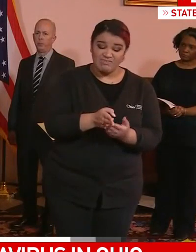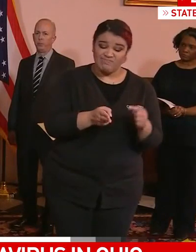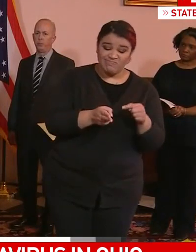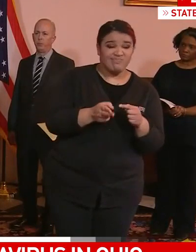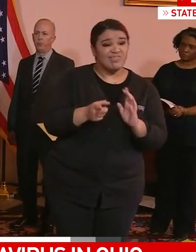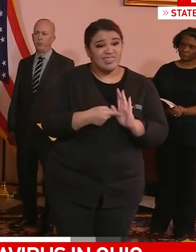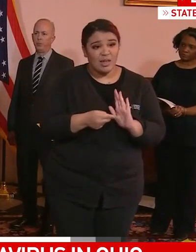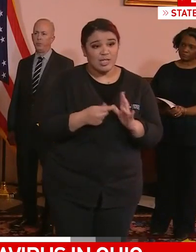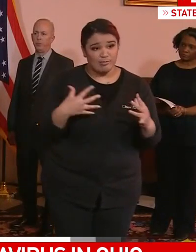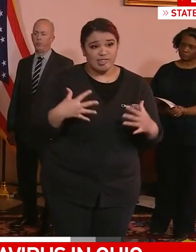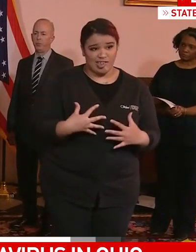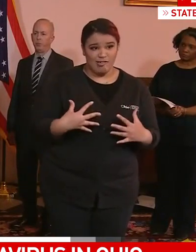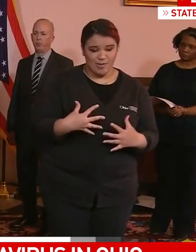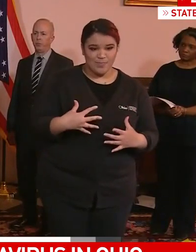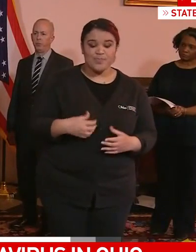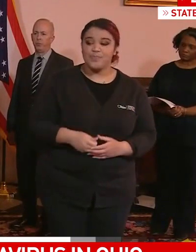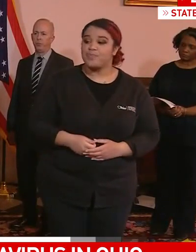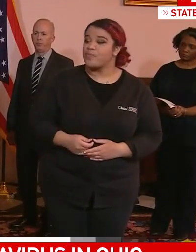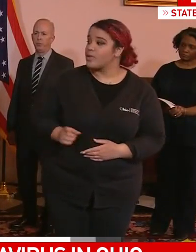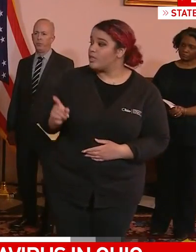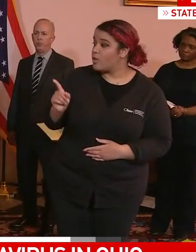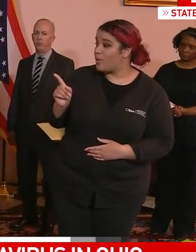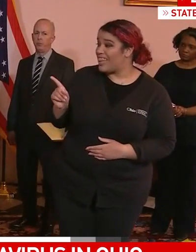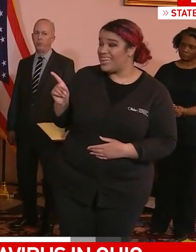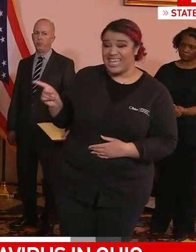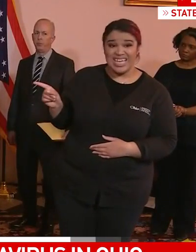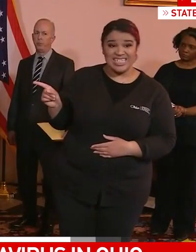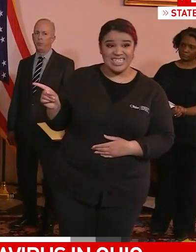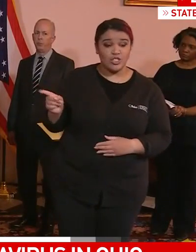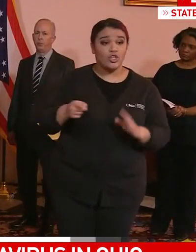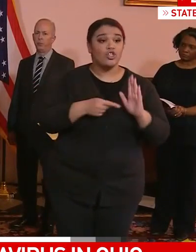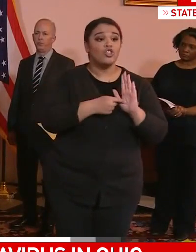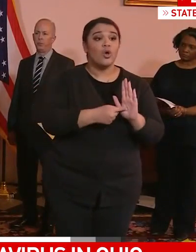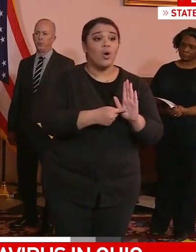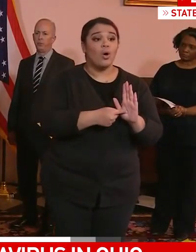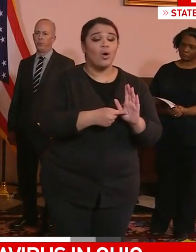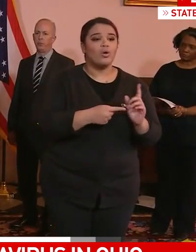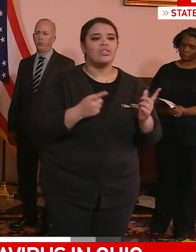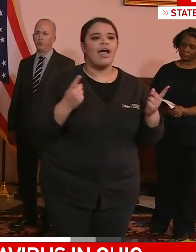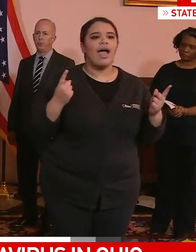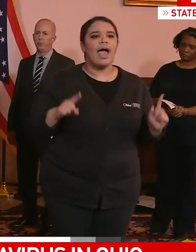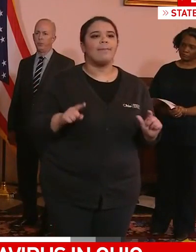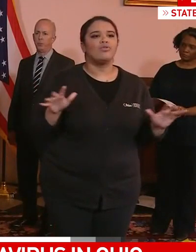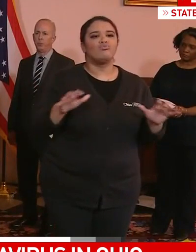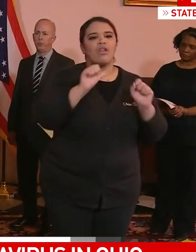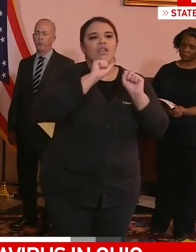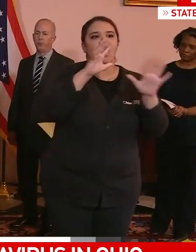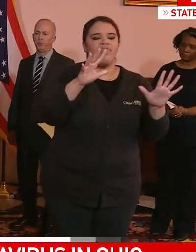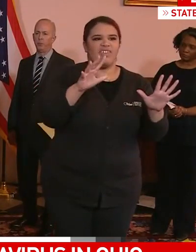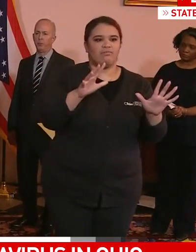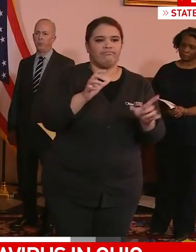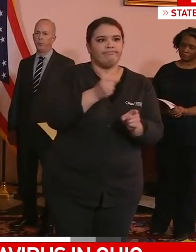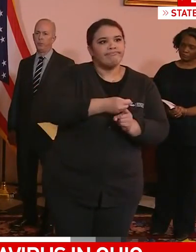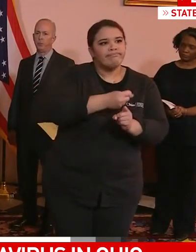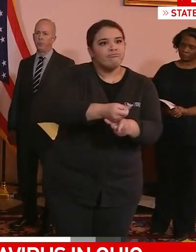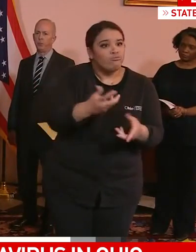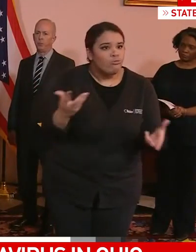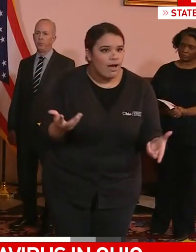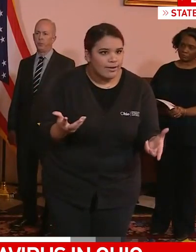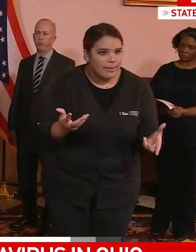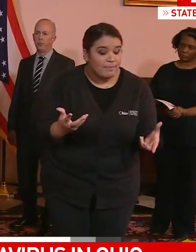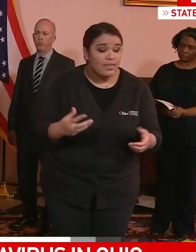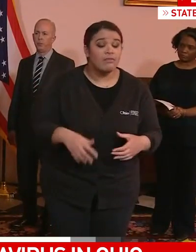this study was done looking as if we did nothing. And then it looks very carefully at everything we're doing and